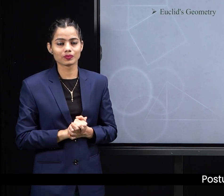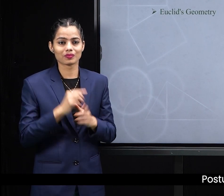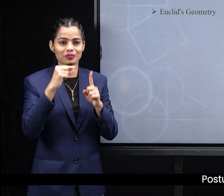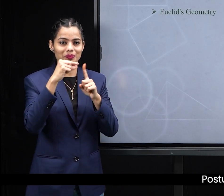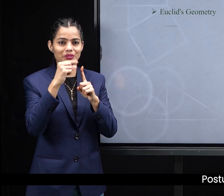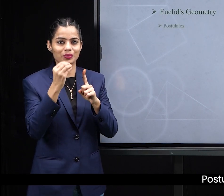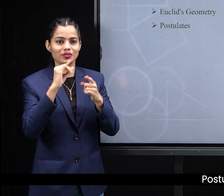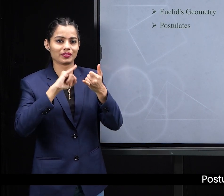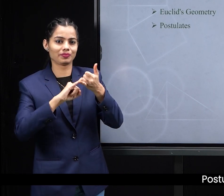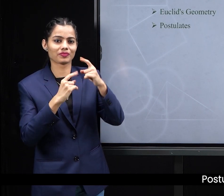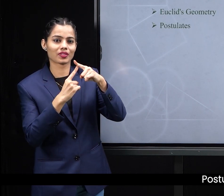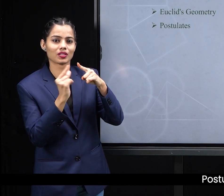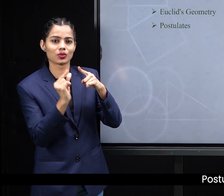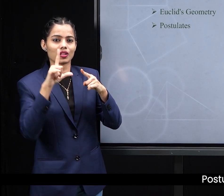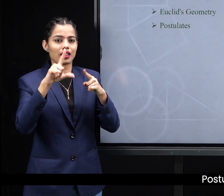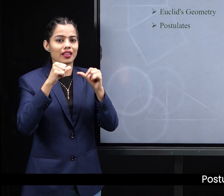postulates,